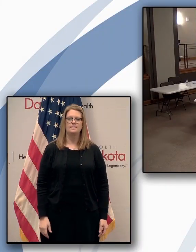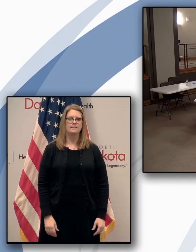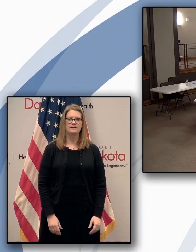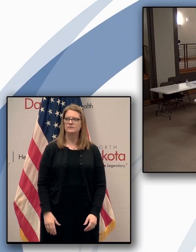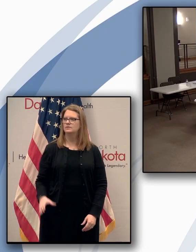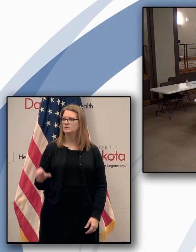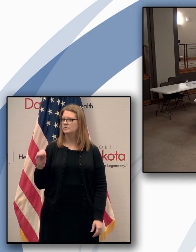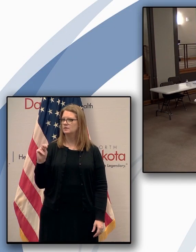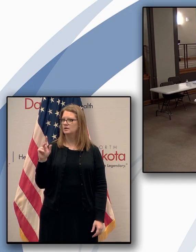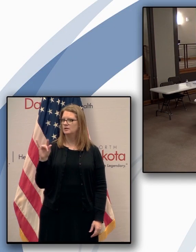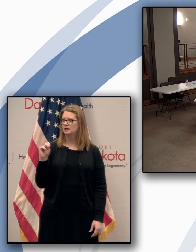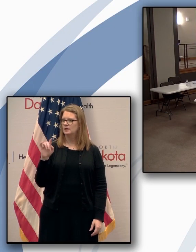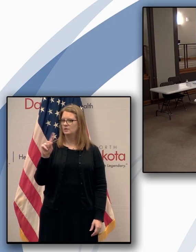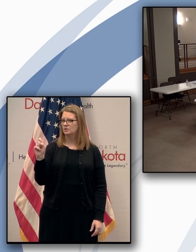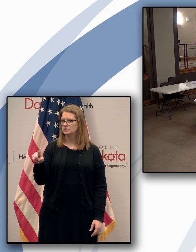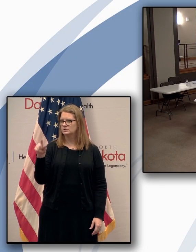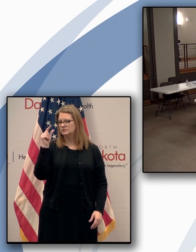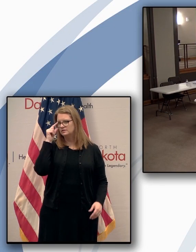Online question?